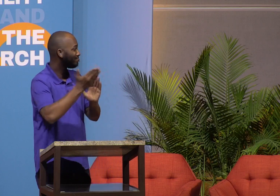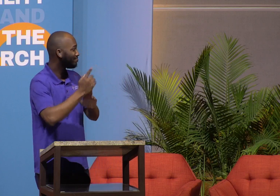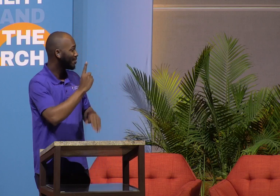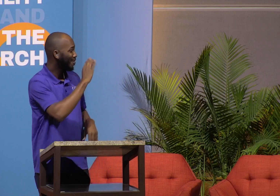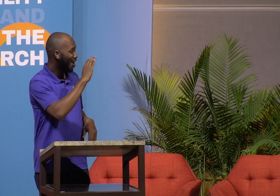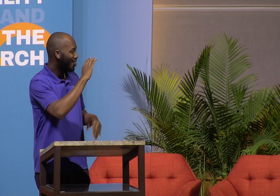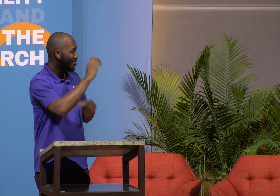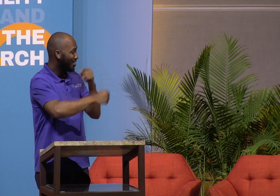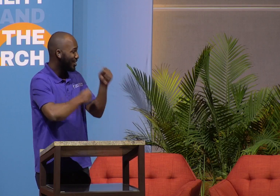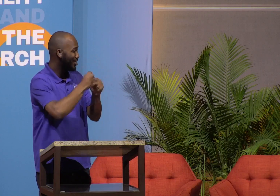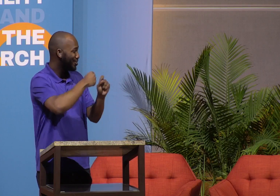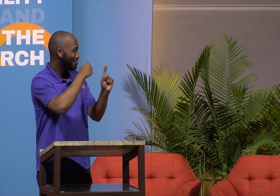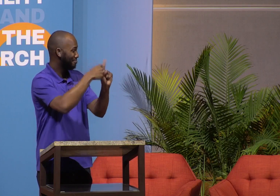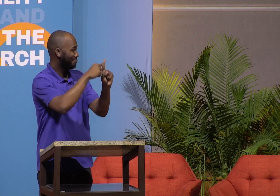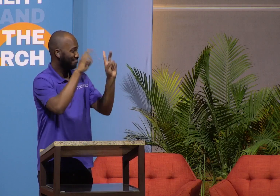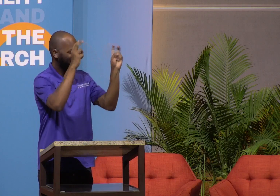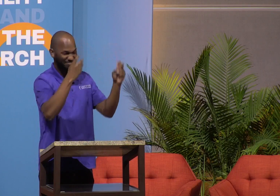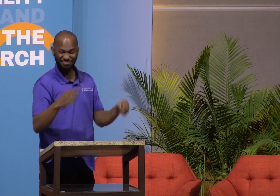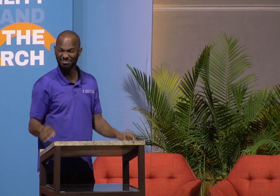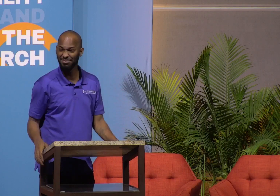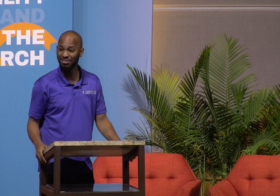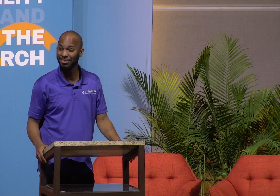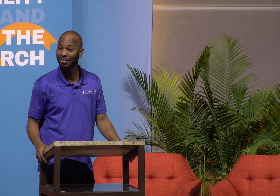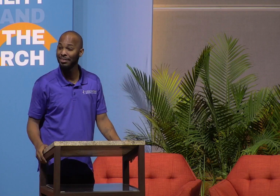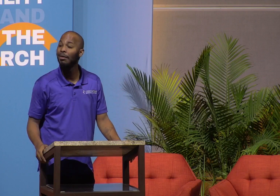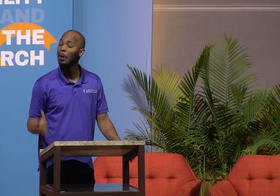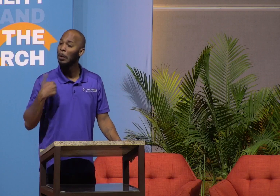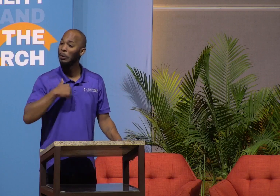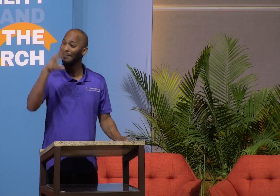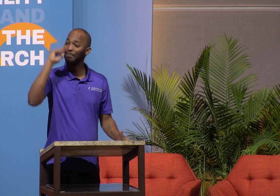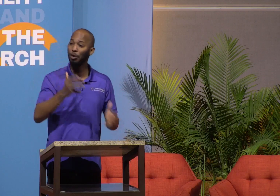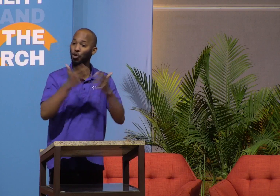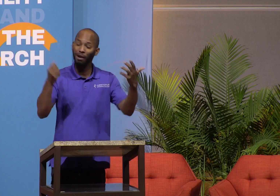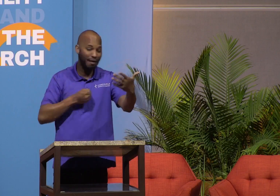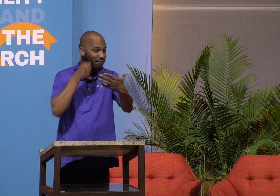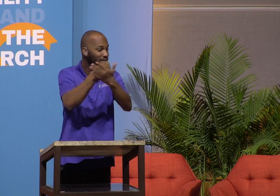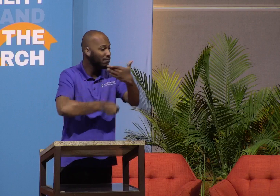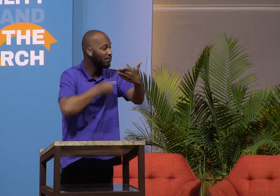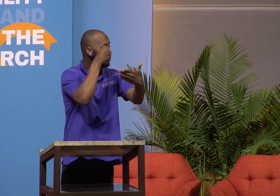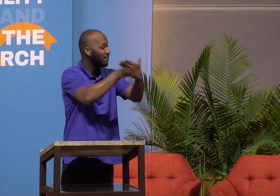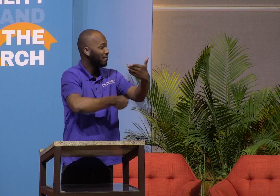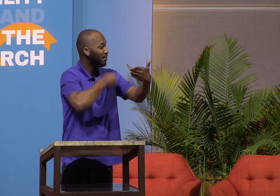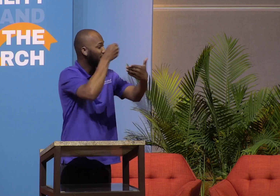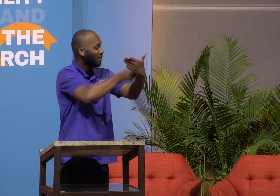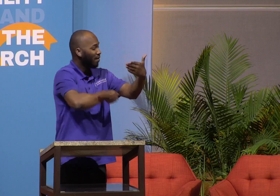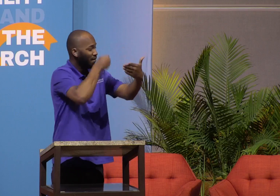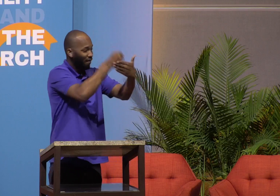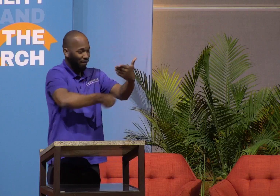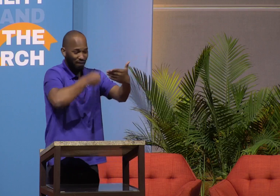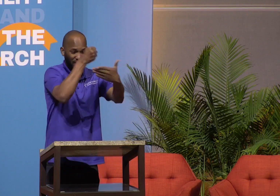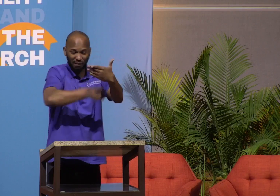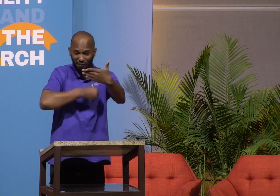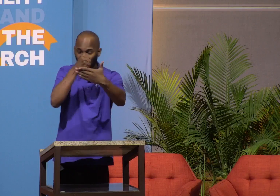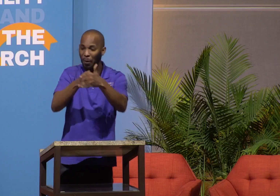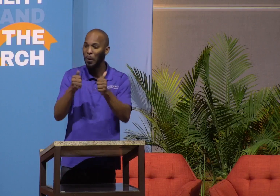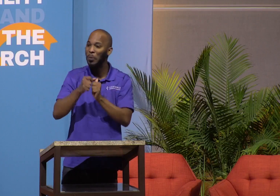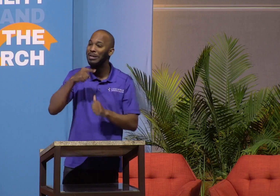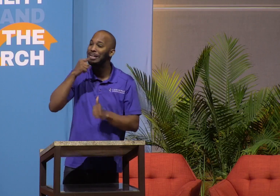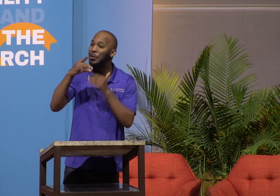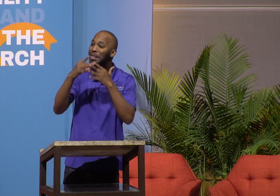church that I'm a part of has been running for over 100 years. We've truly experienced a lot of